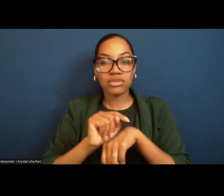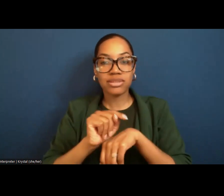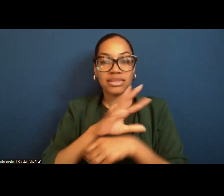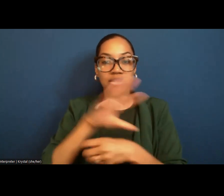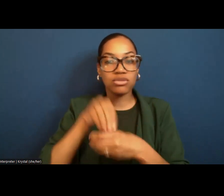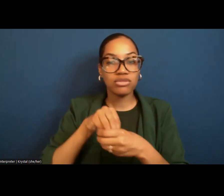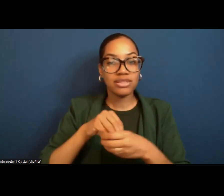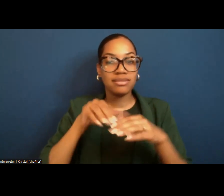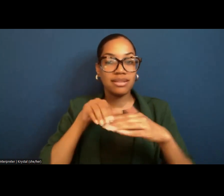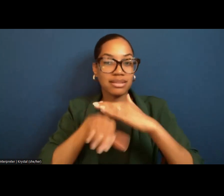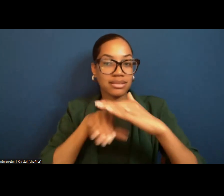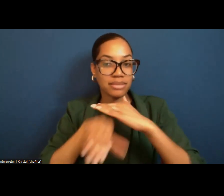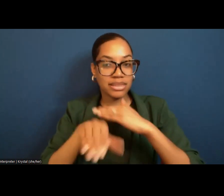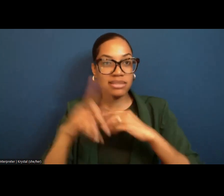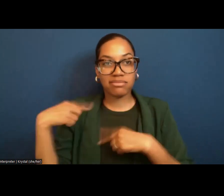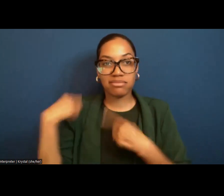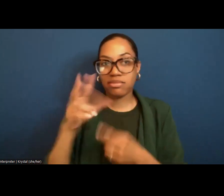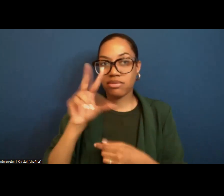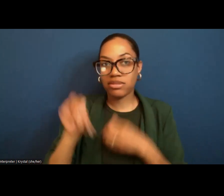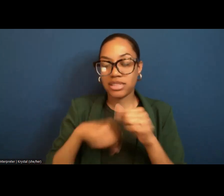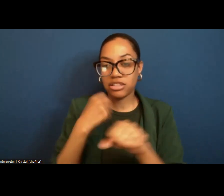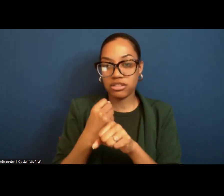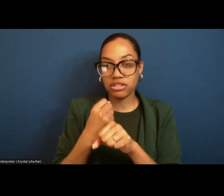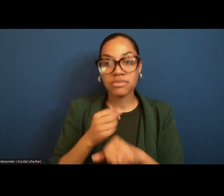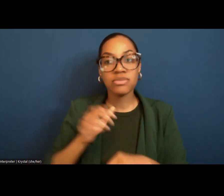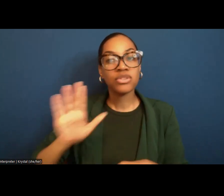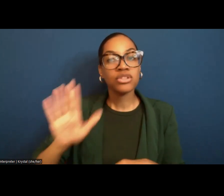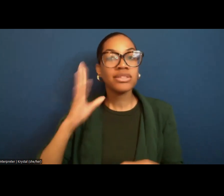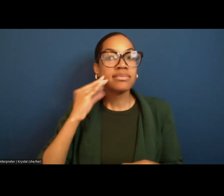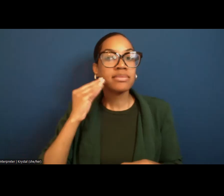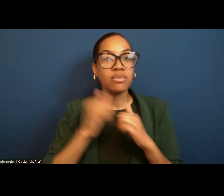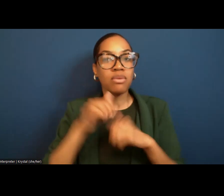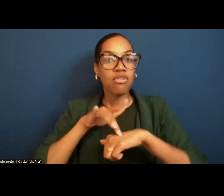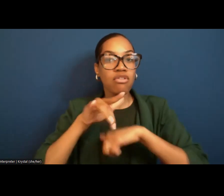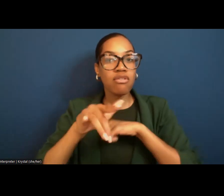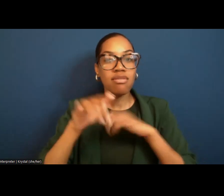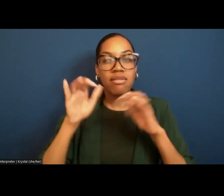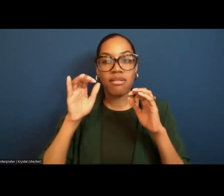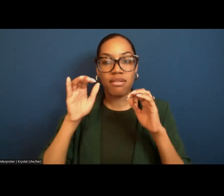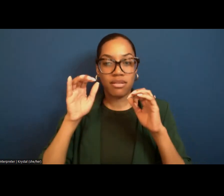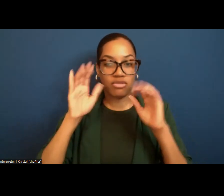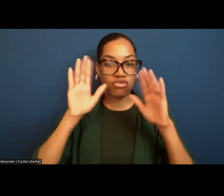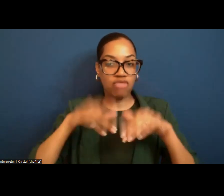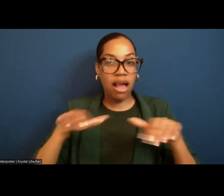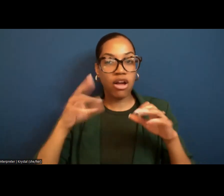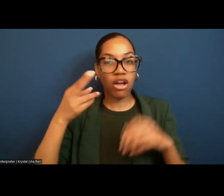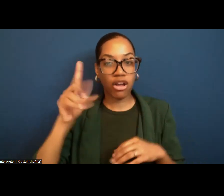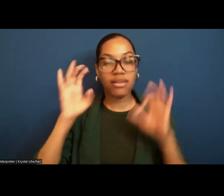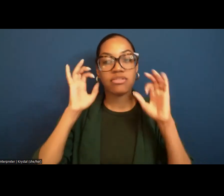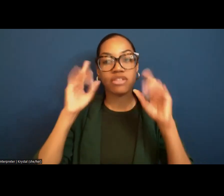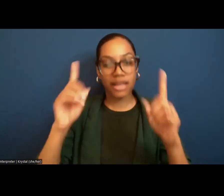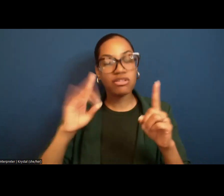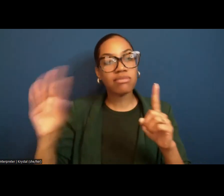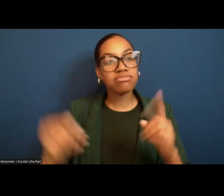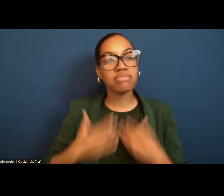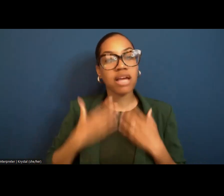in the early childhood education arena inspired her to create Anasa Consulting as a way to